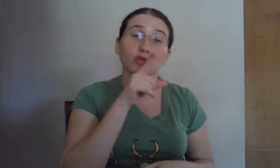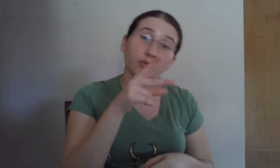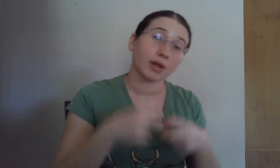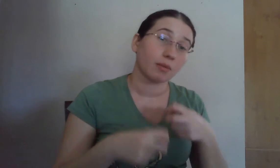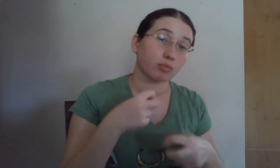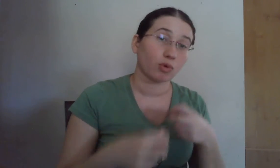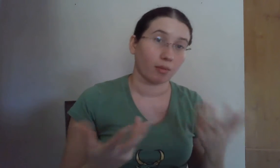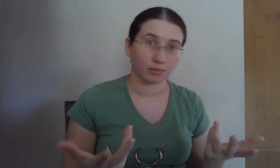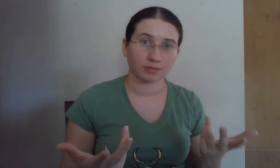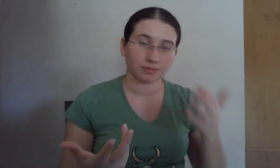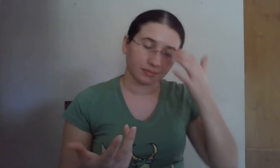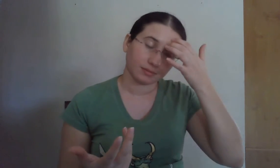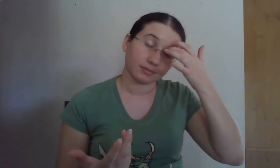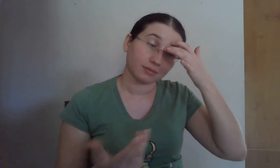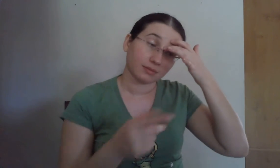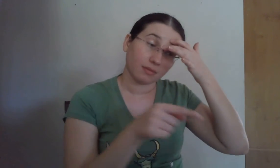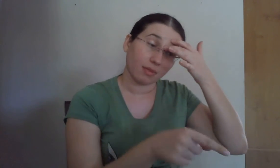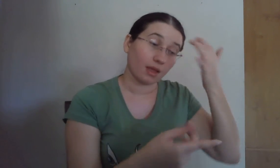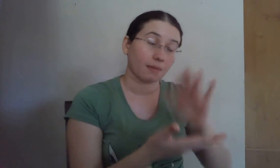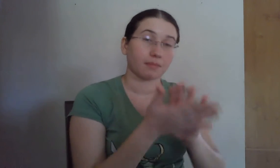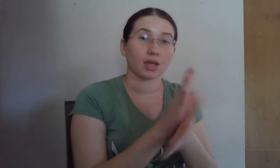we do not recognize till its terminal form.